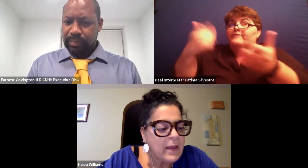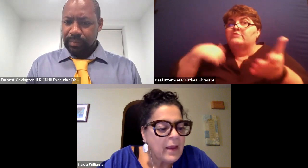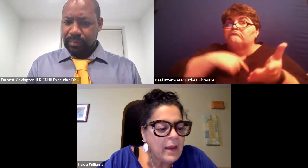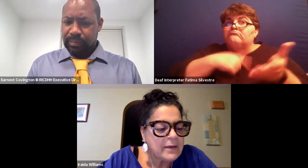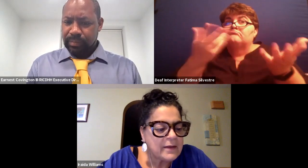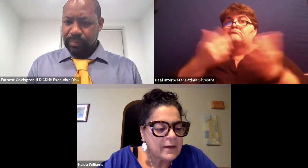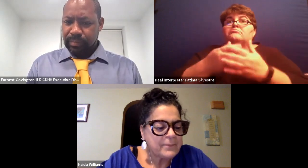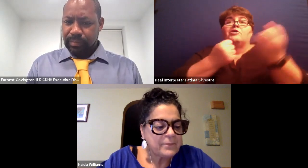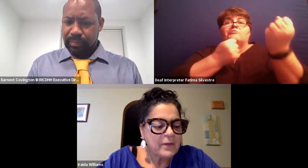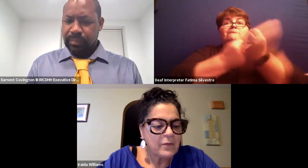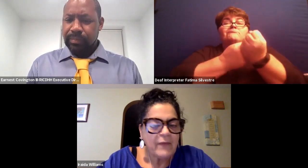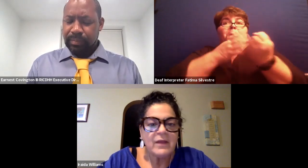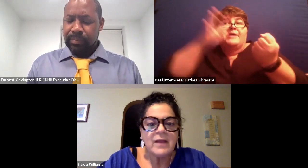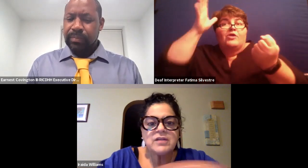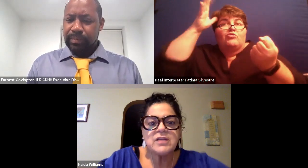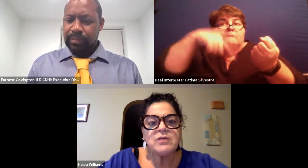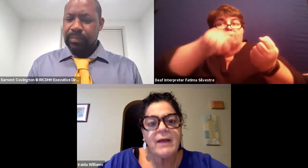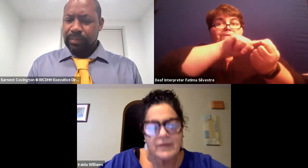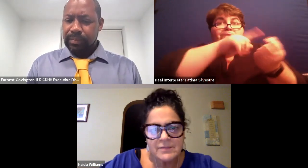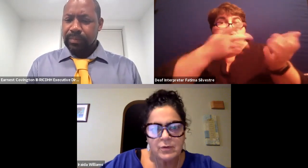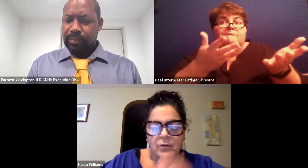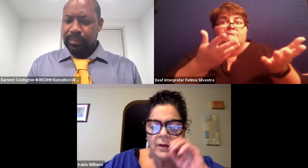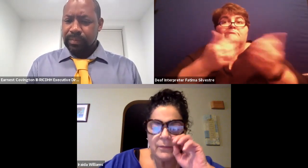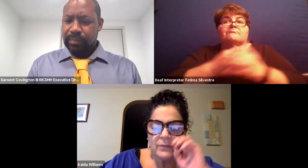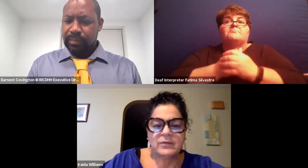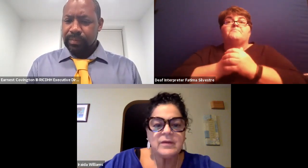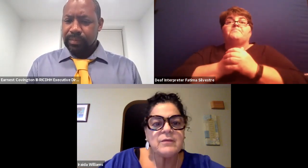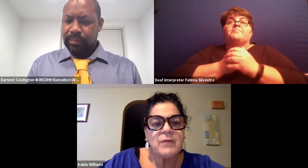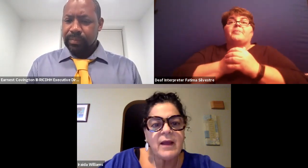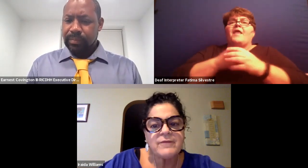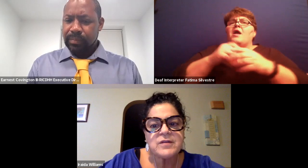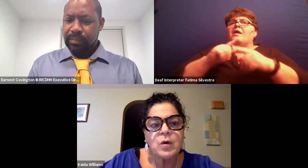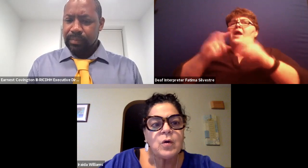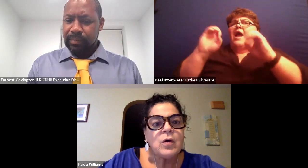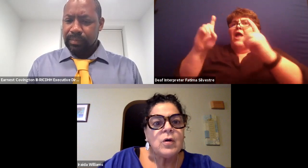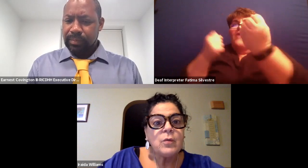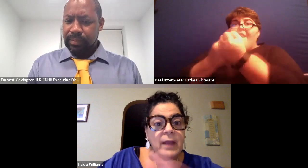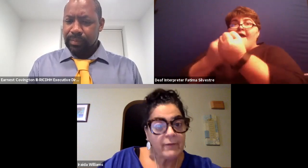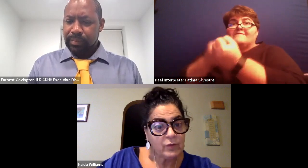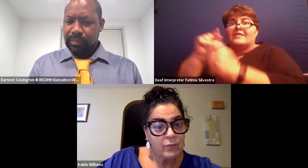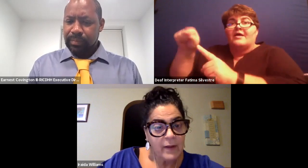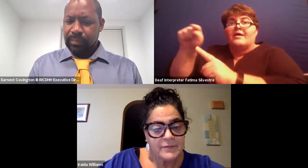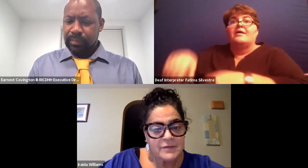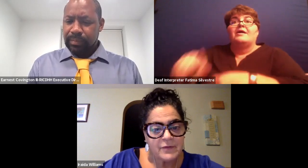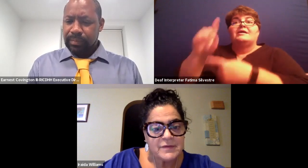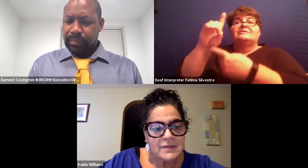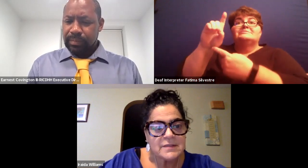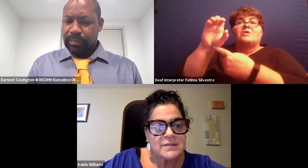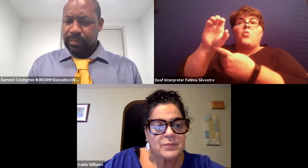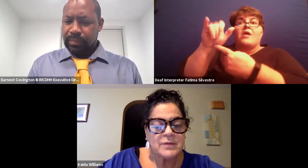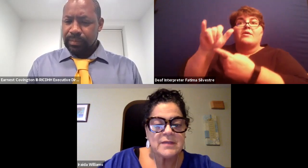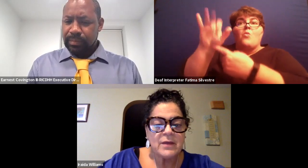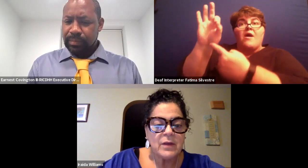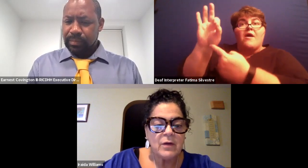program, and we have the educational advocates program through DCYF. So we have an array of services